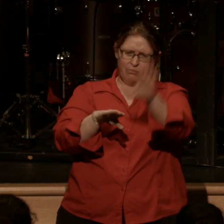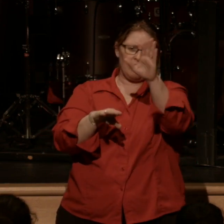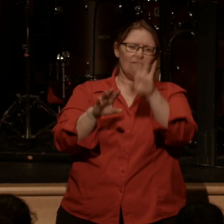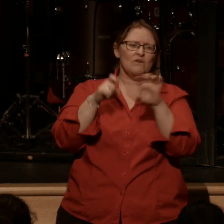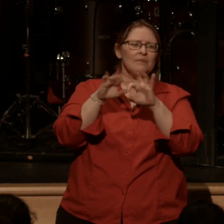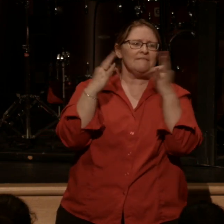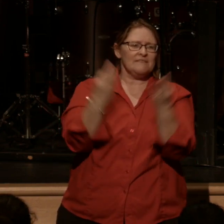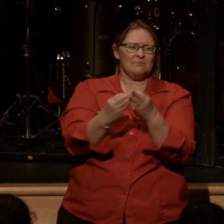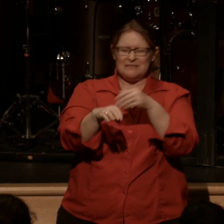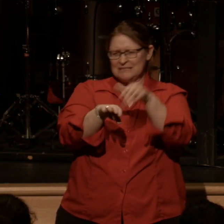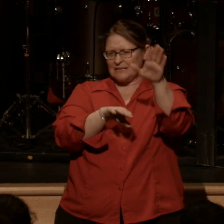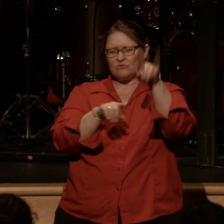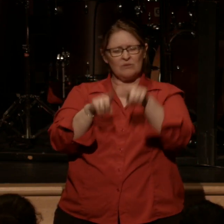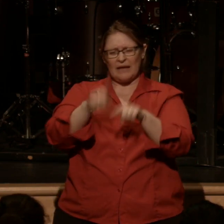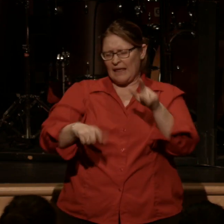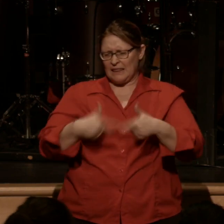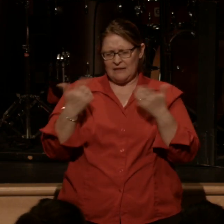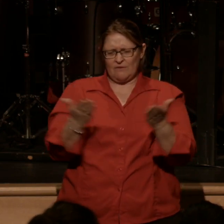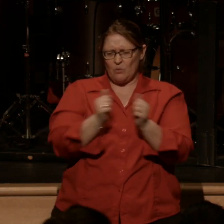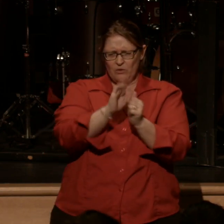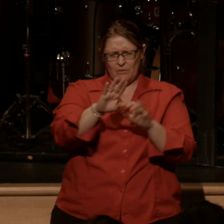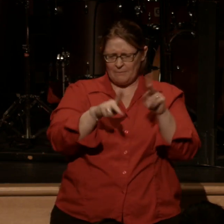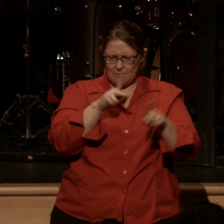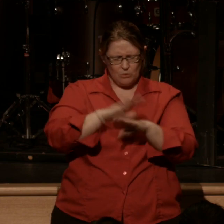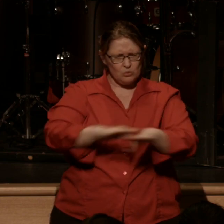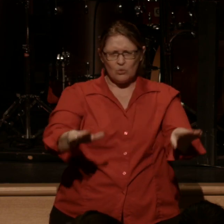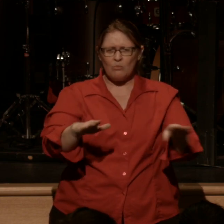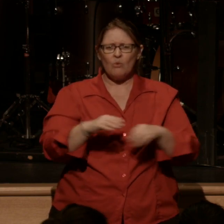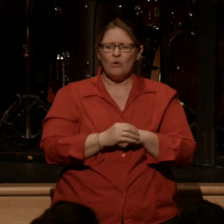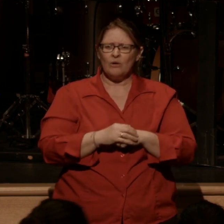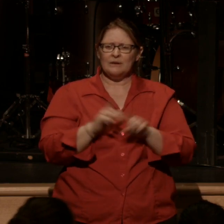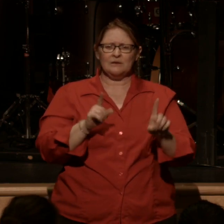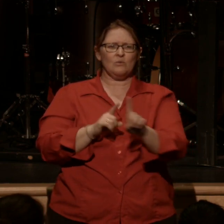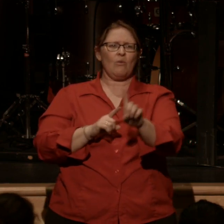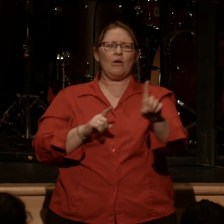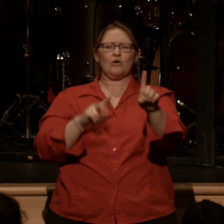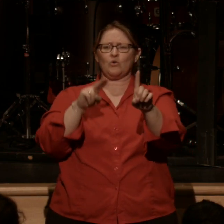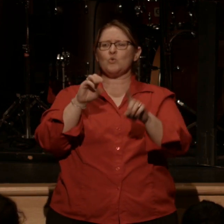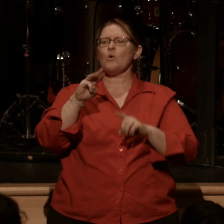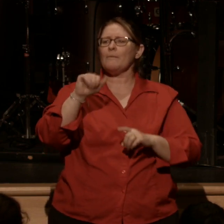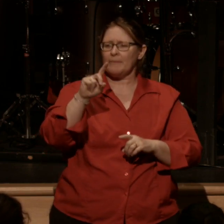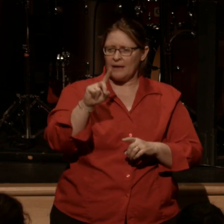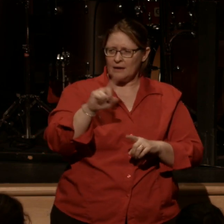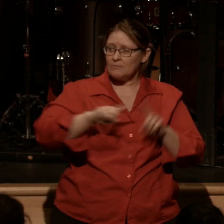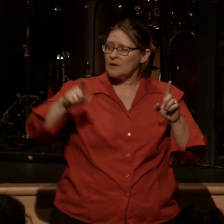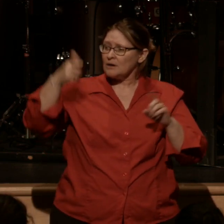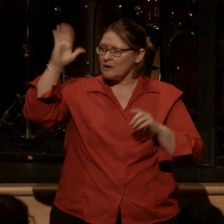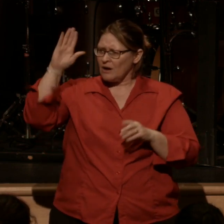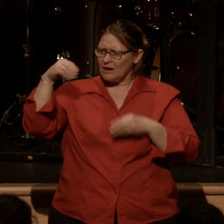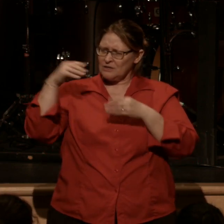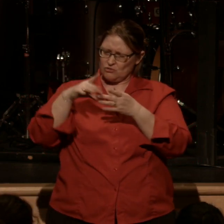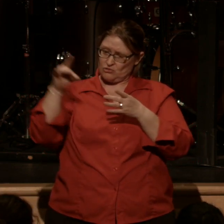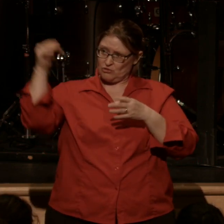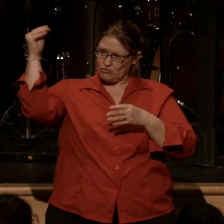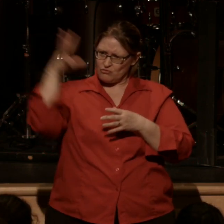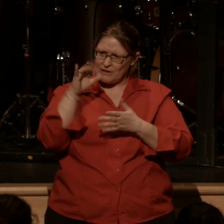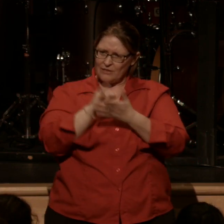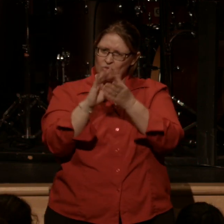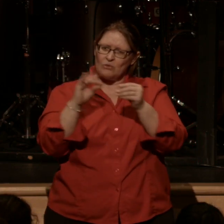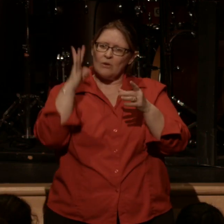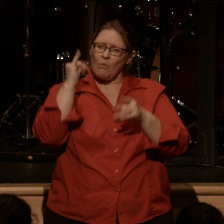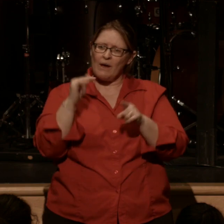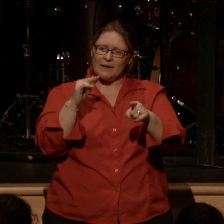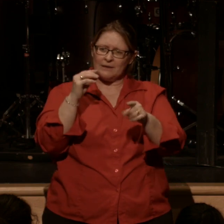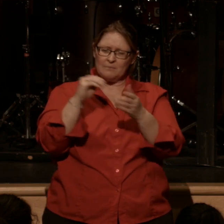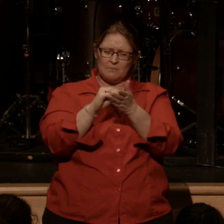family. He's sent out. You can't live here with your people anymore. He's a wandering nomad. But God shows him grace in that story because he puts a